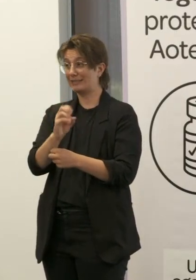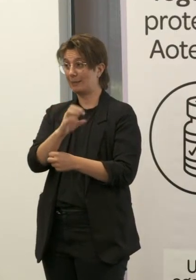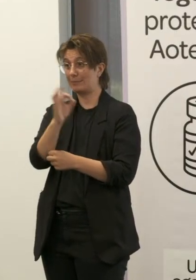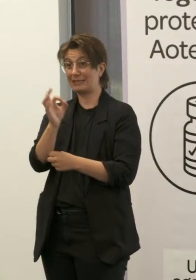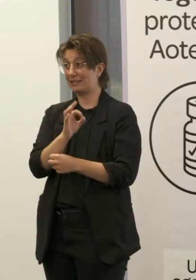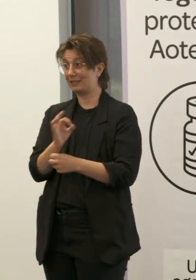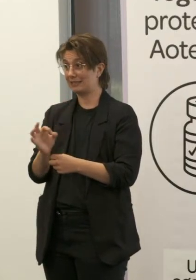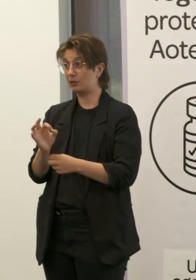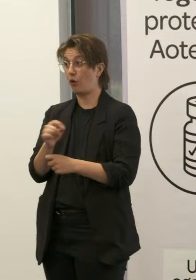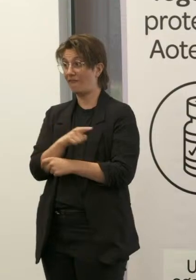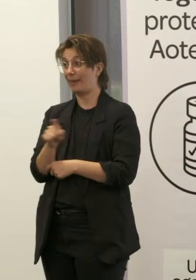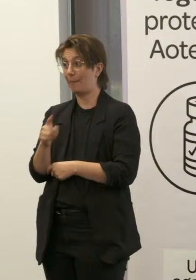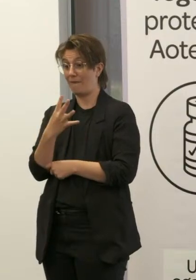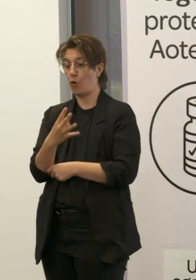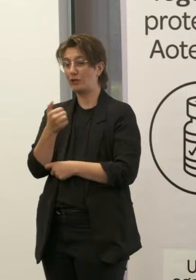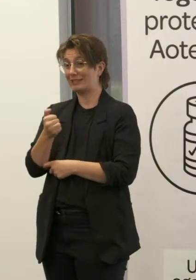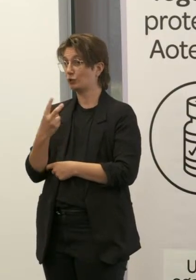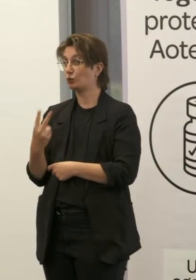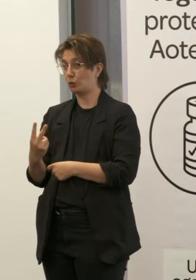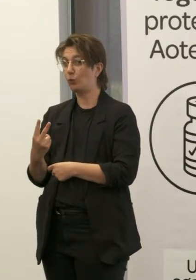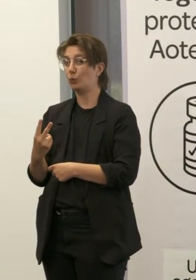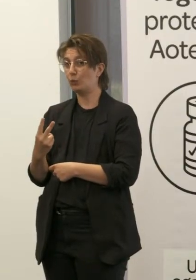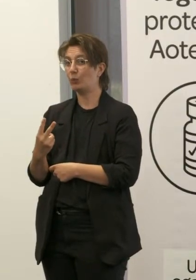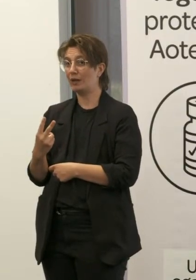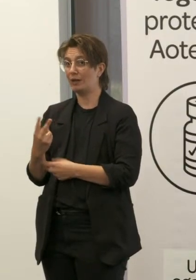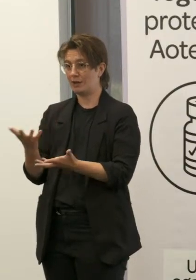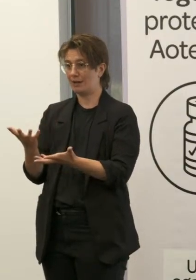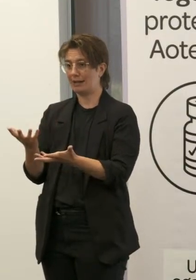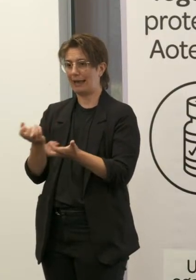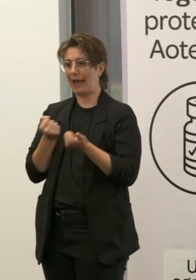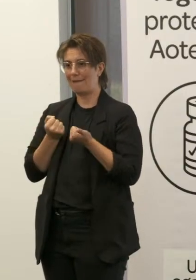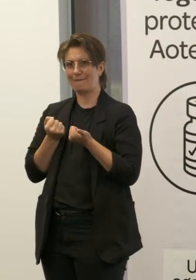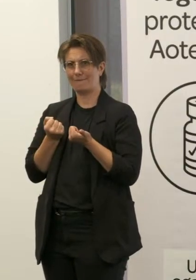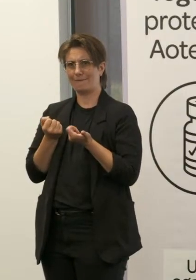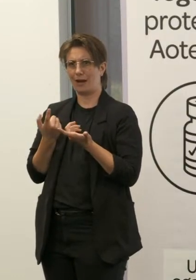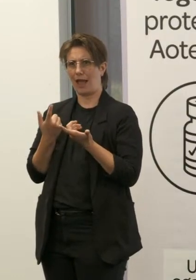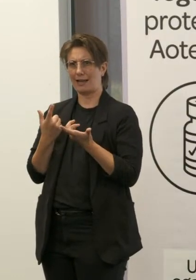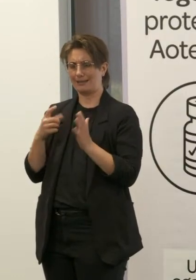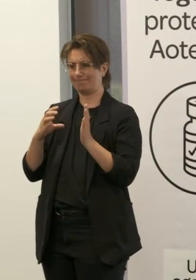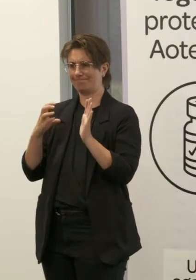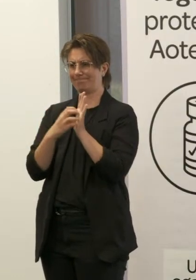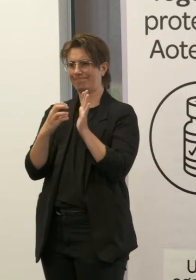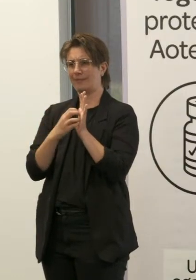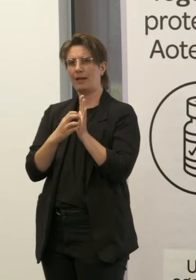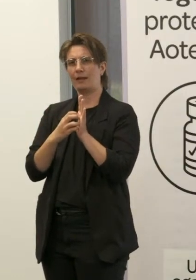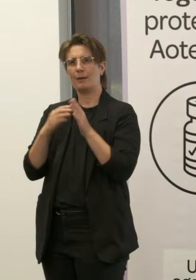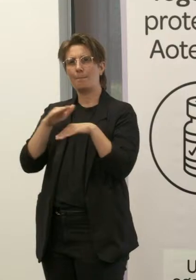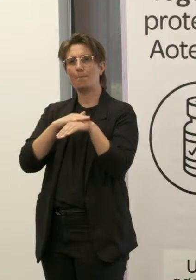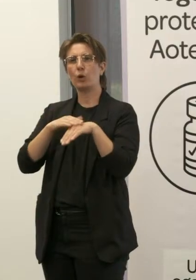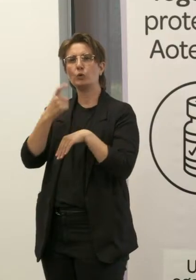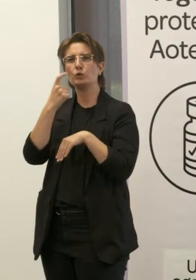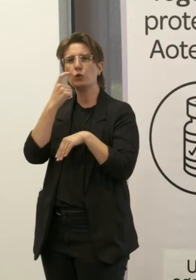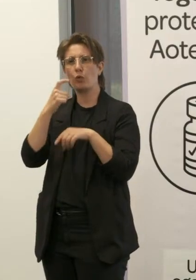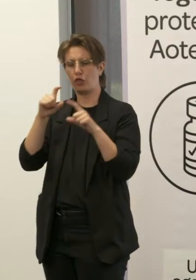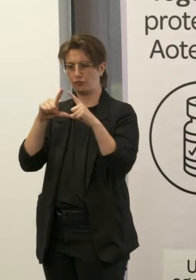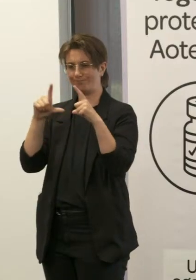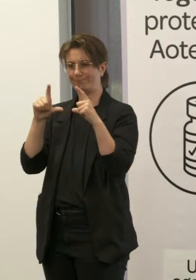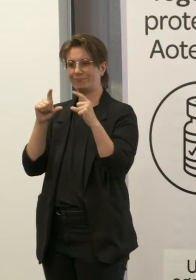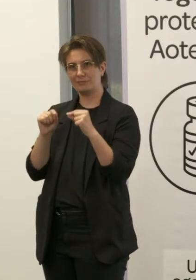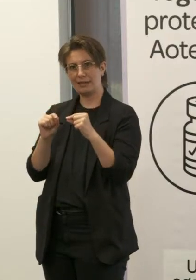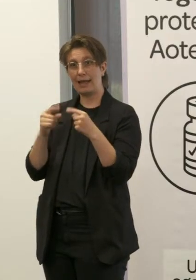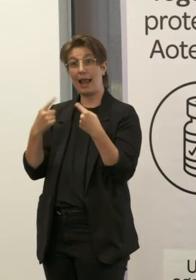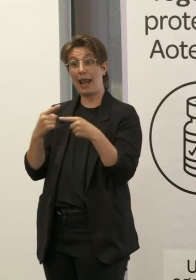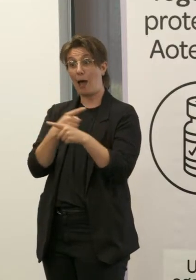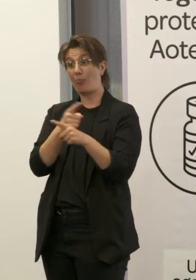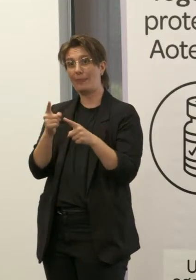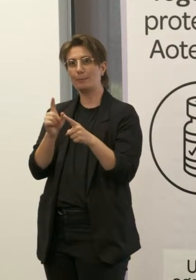were provided with a Bluetooth token that then allows them to anonymously generate a notification out to others who may have been